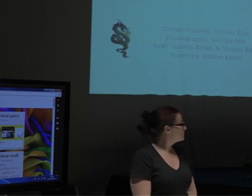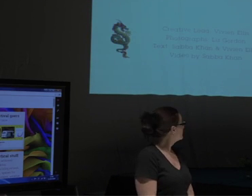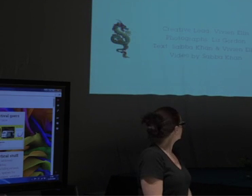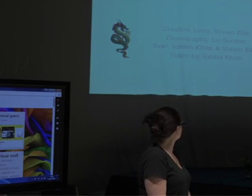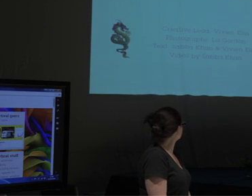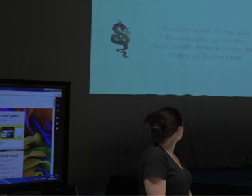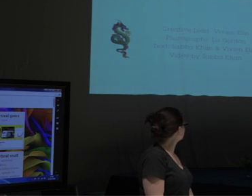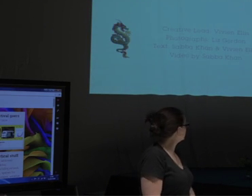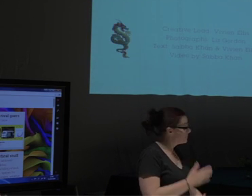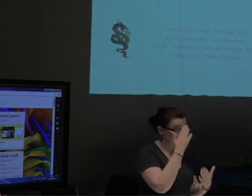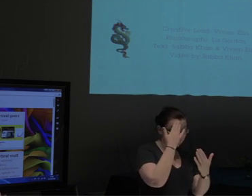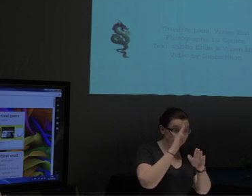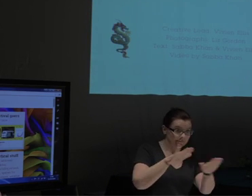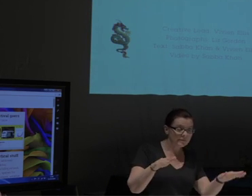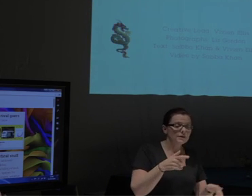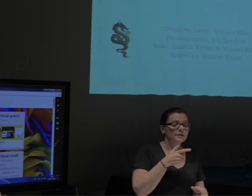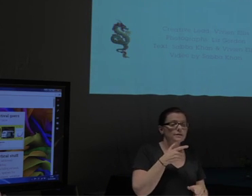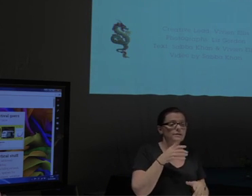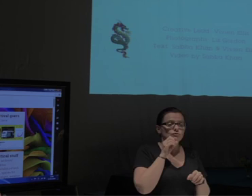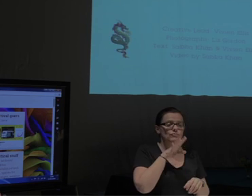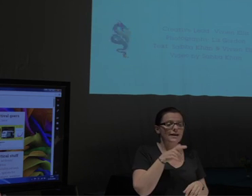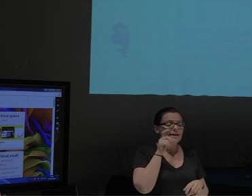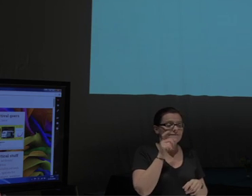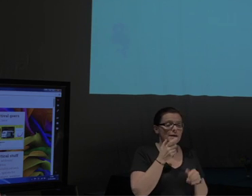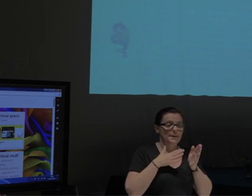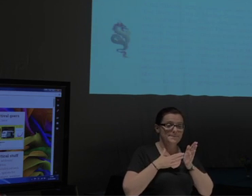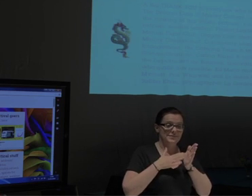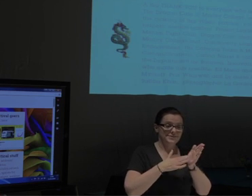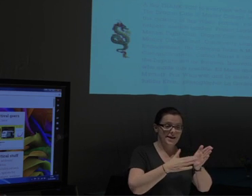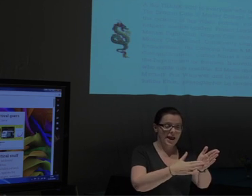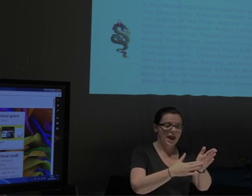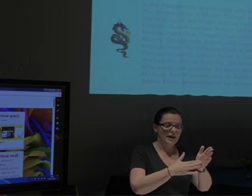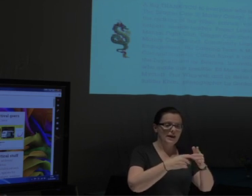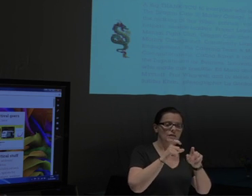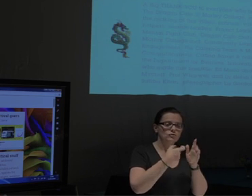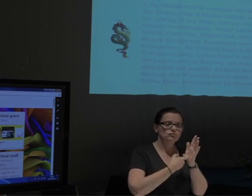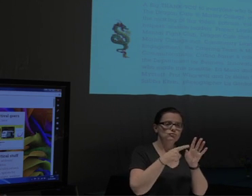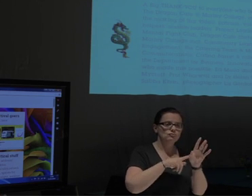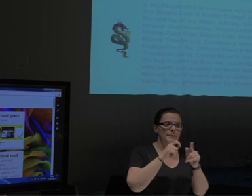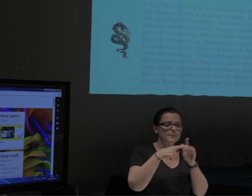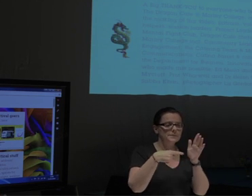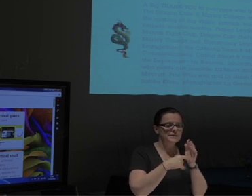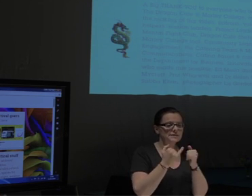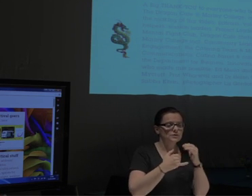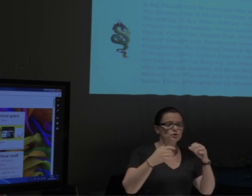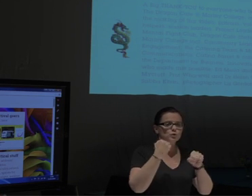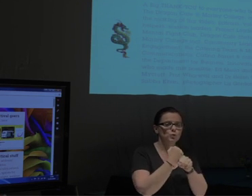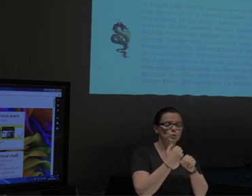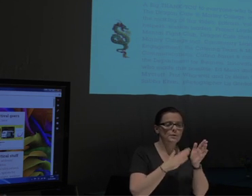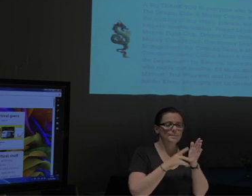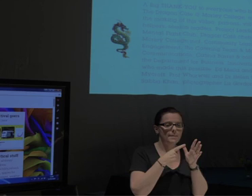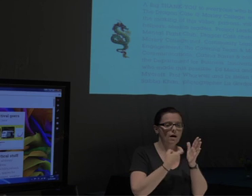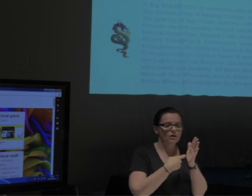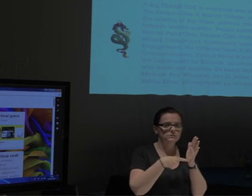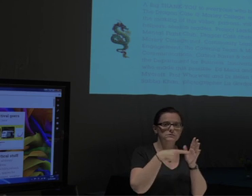And just to remind you, the Dragon Cafe runs every Monday in the crypt of St George the Martyr Church